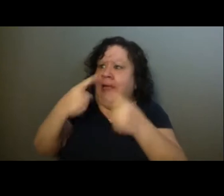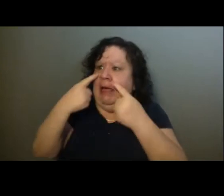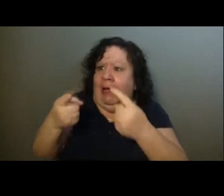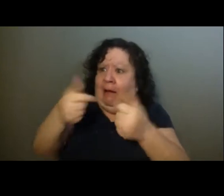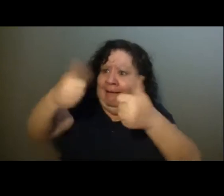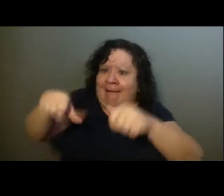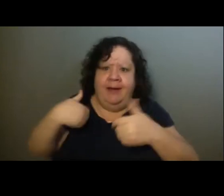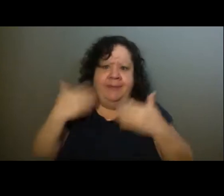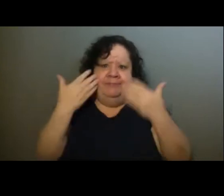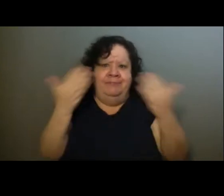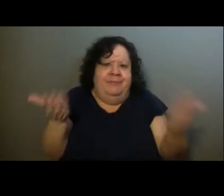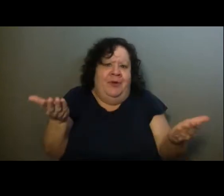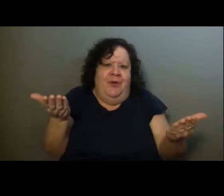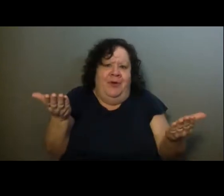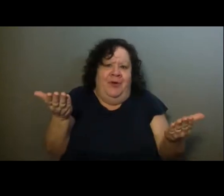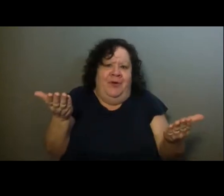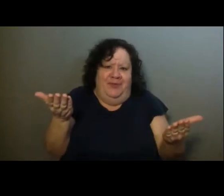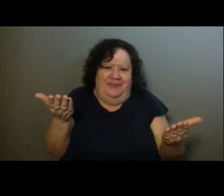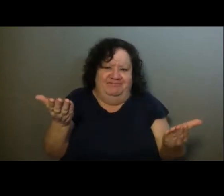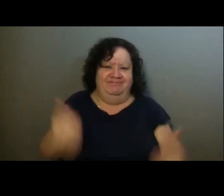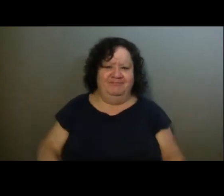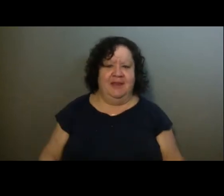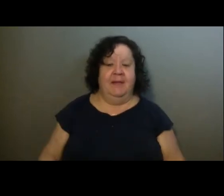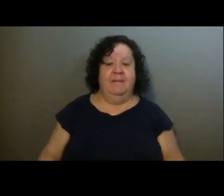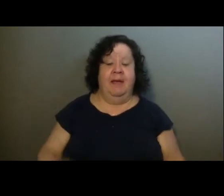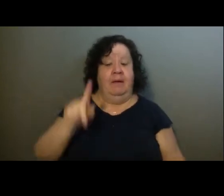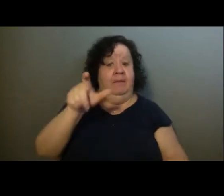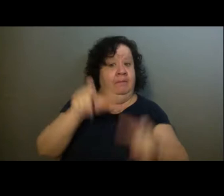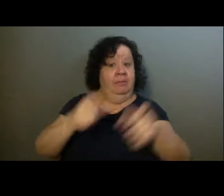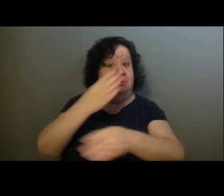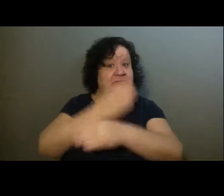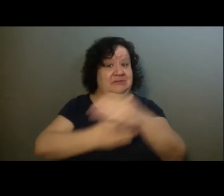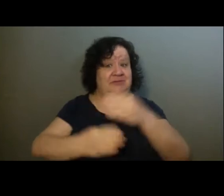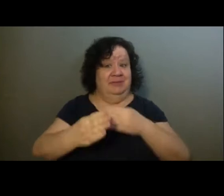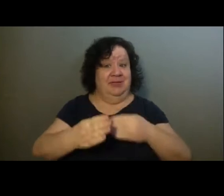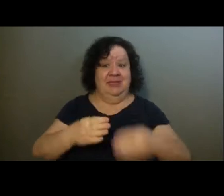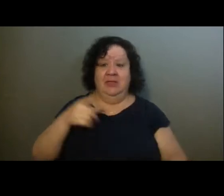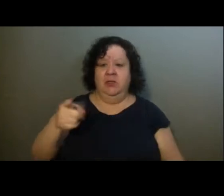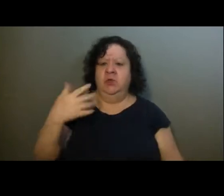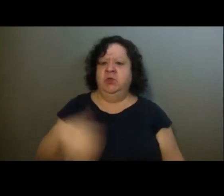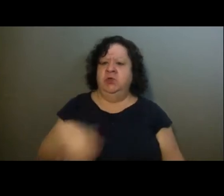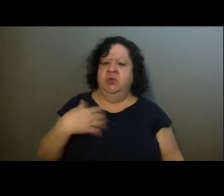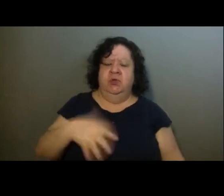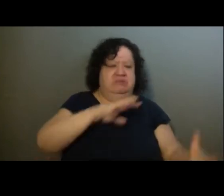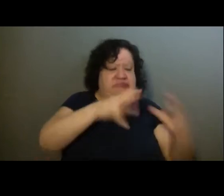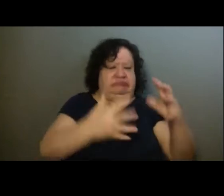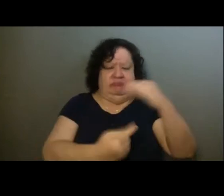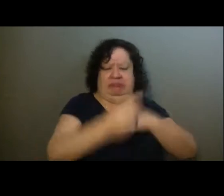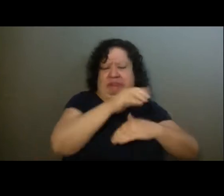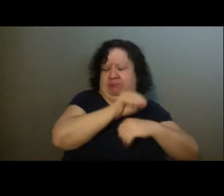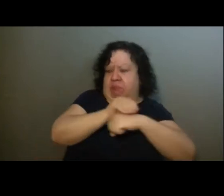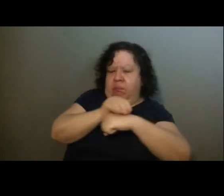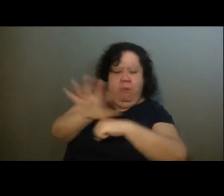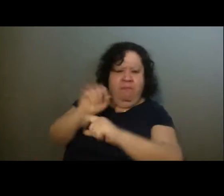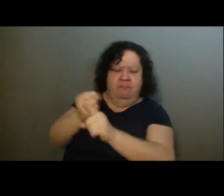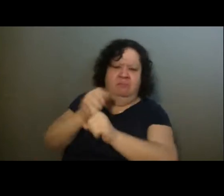said, disproportionately affected by disasters, often due to the environmental, institutional, and